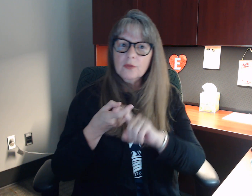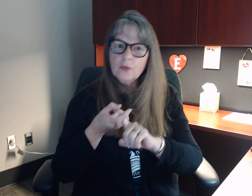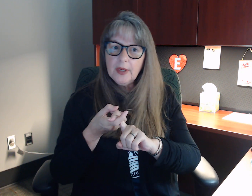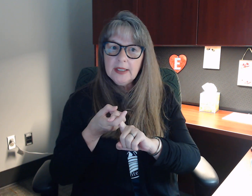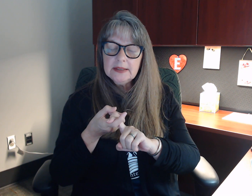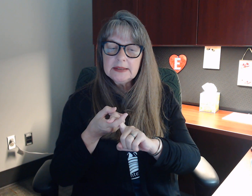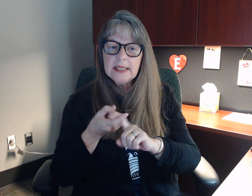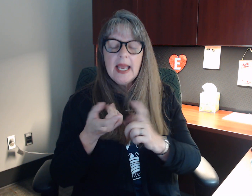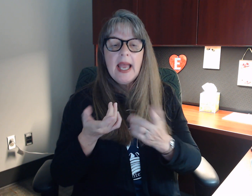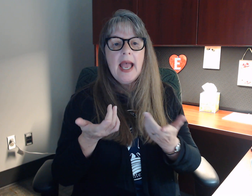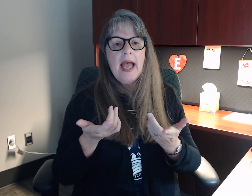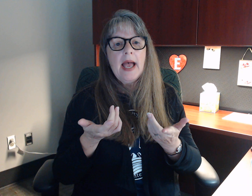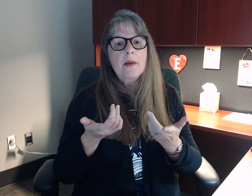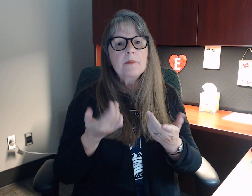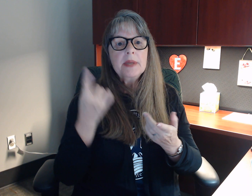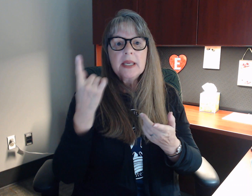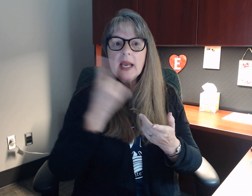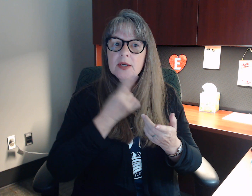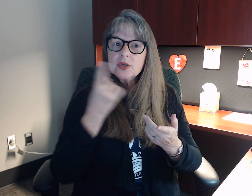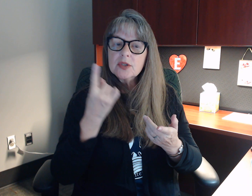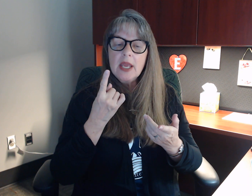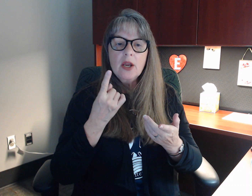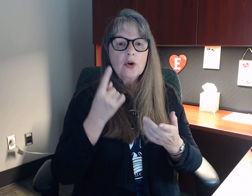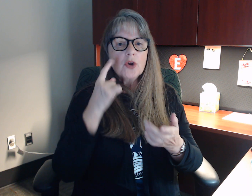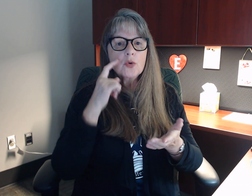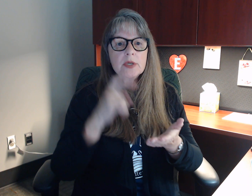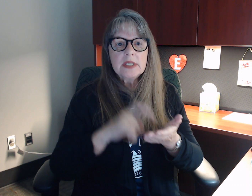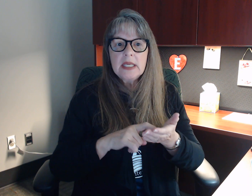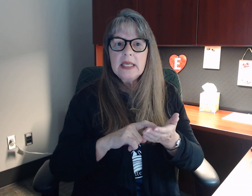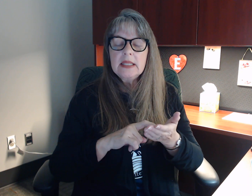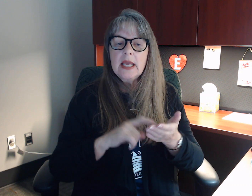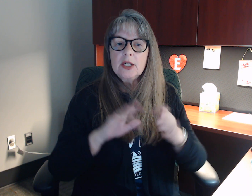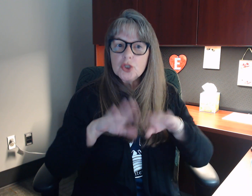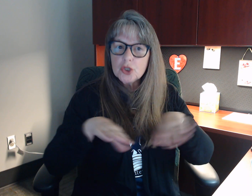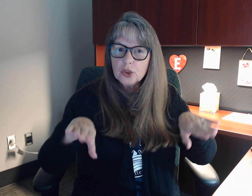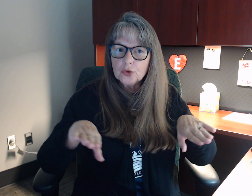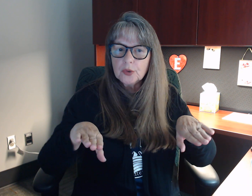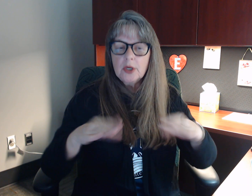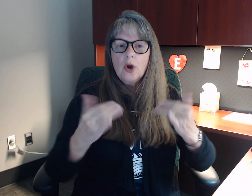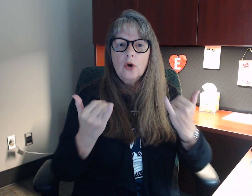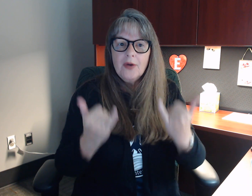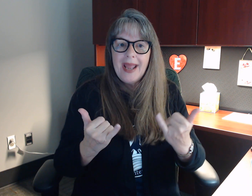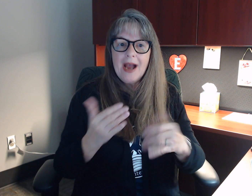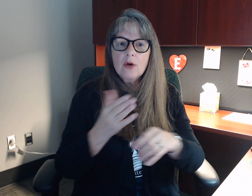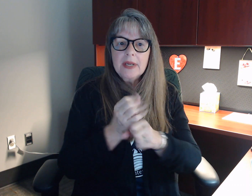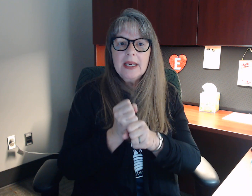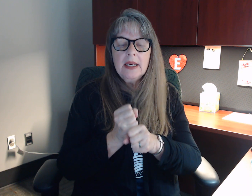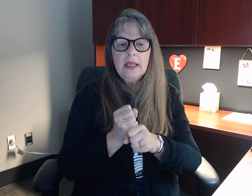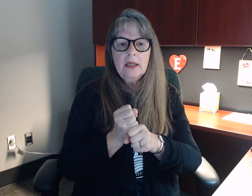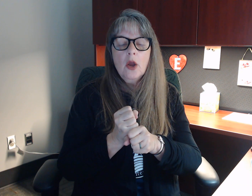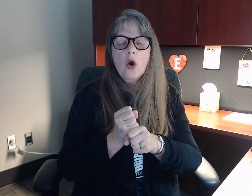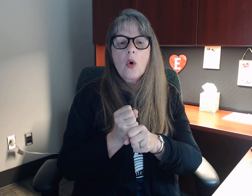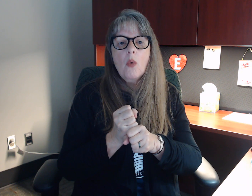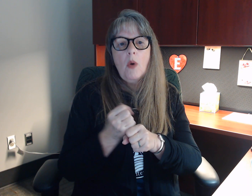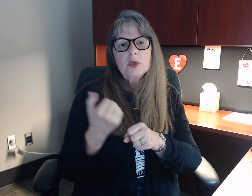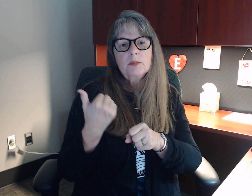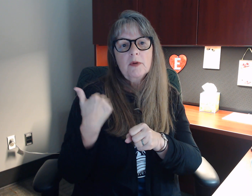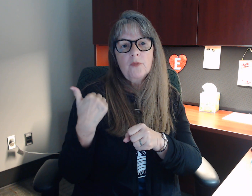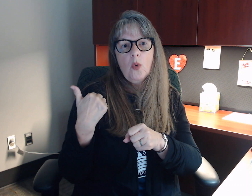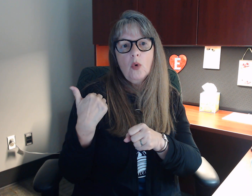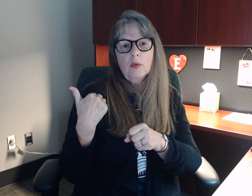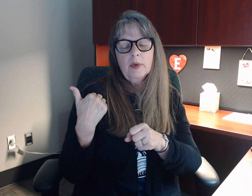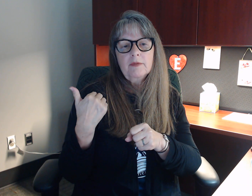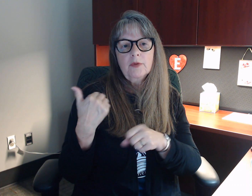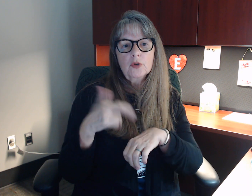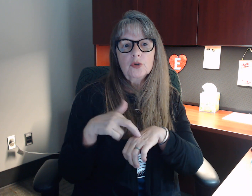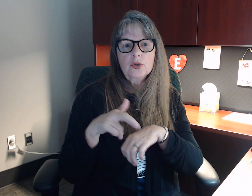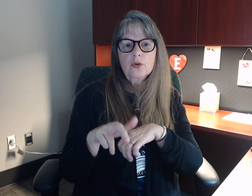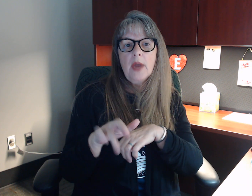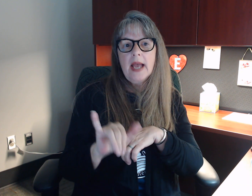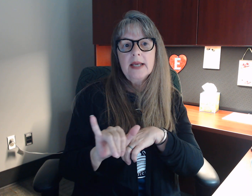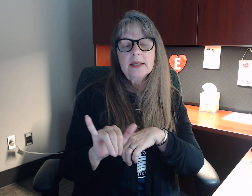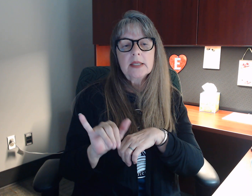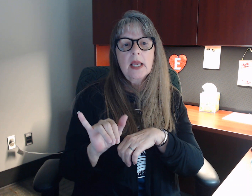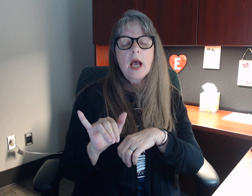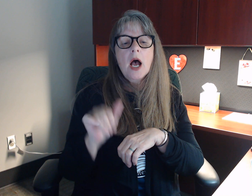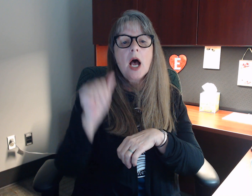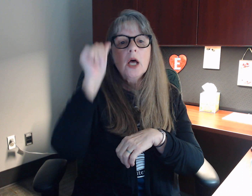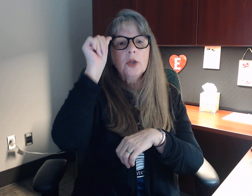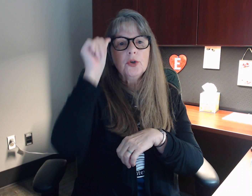friends, because they are noticing that children are now getting what was before referred to as